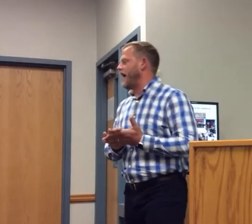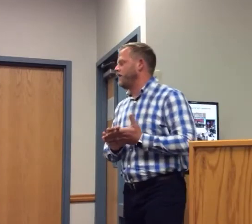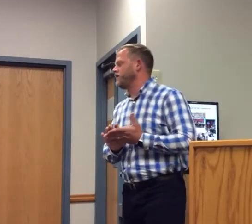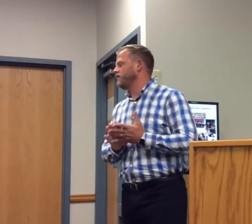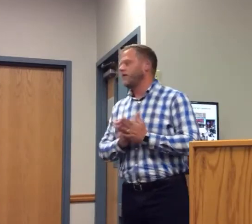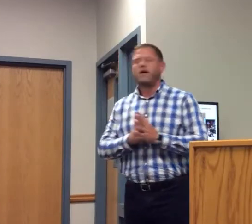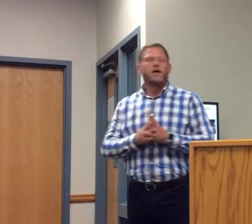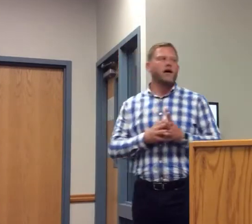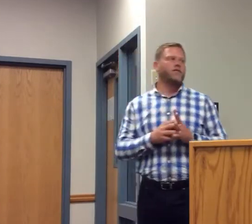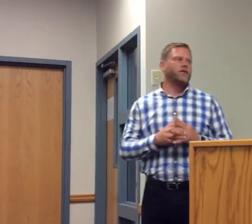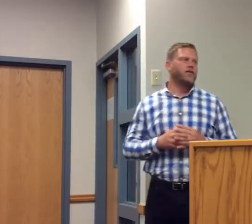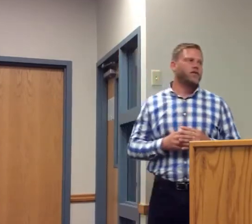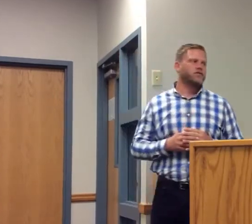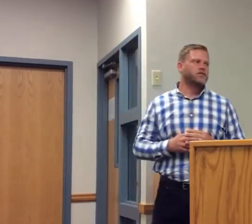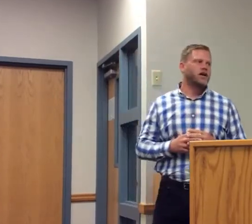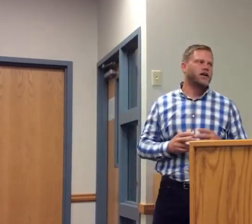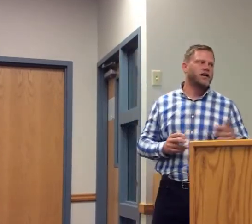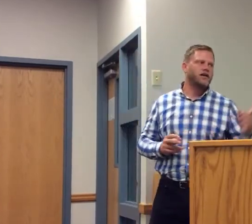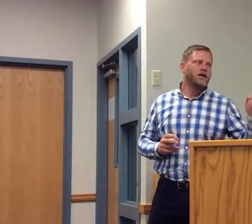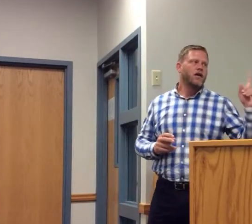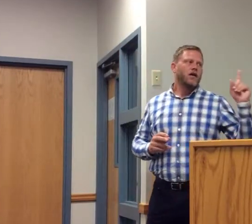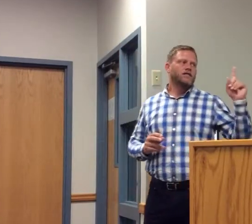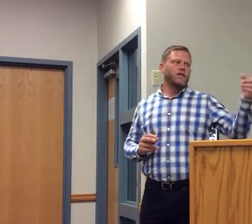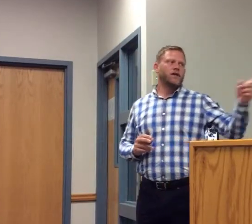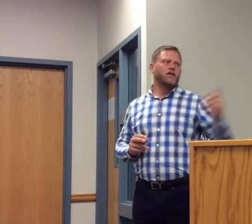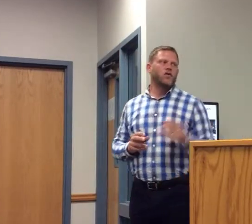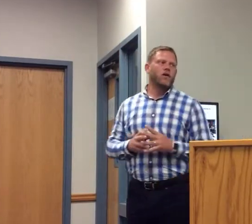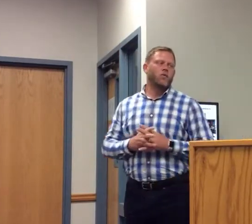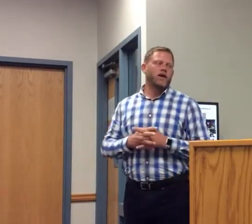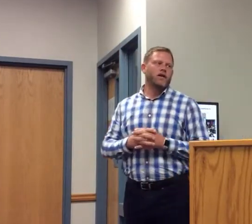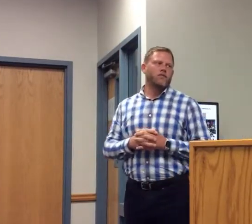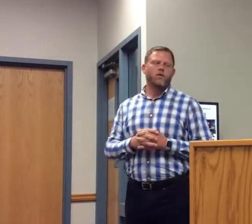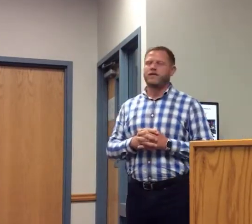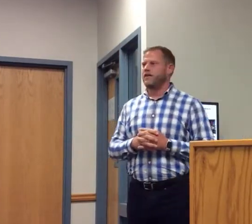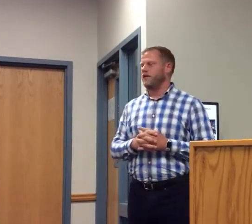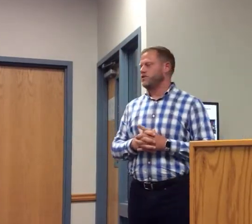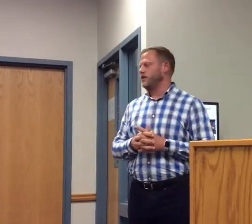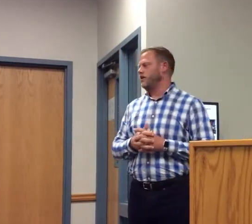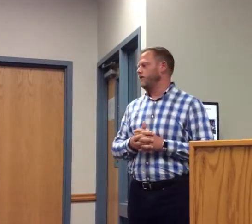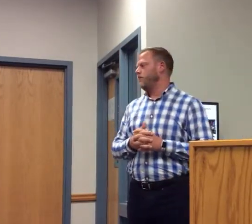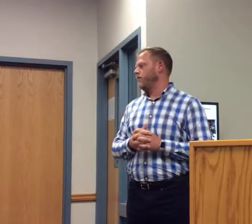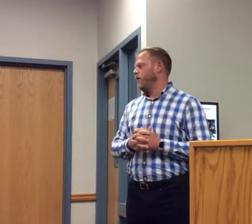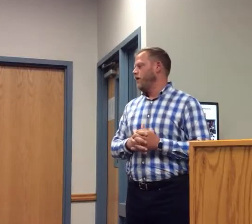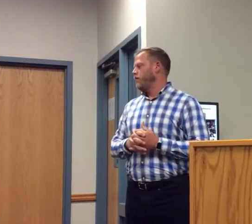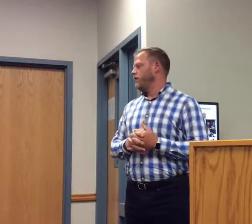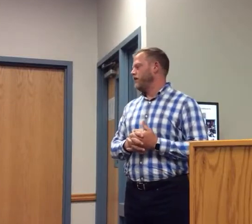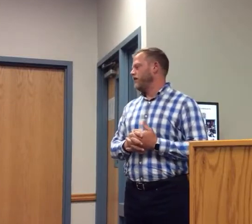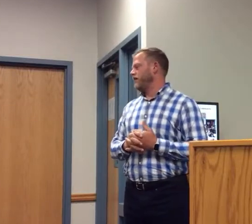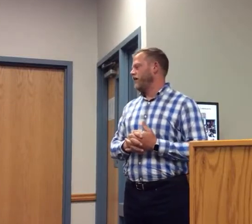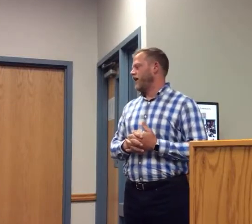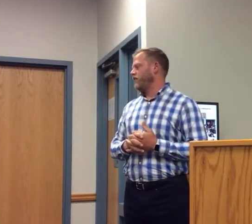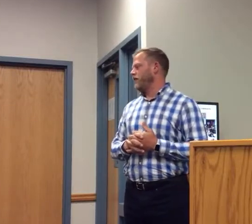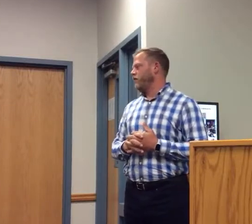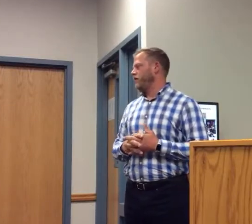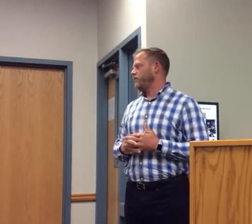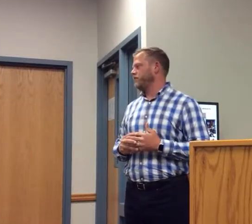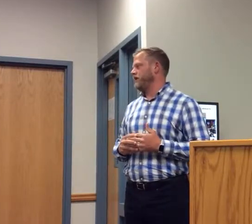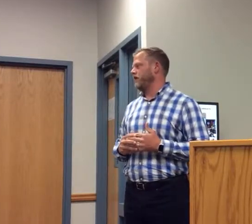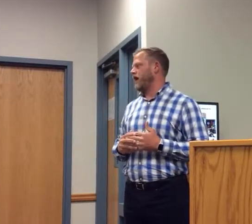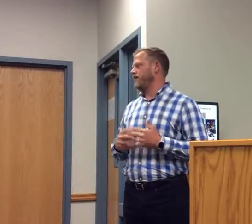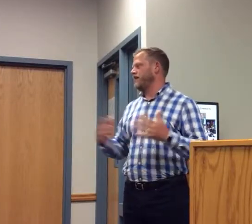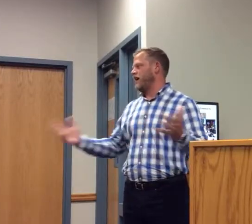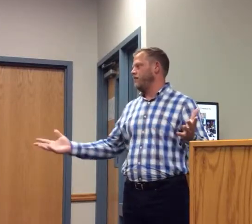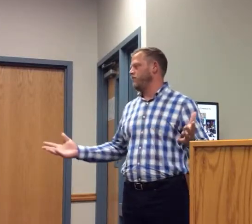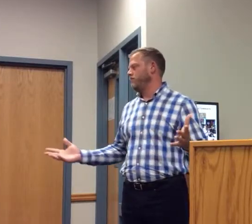breakfast with badges for the third straight year. Something new that we did this year, because I think we